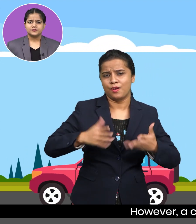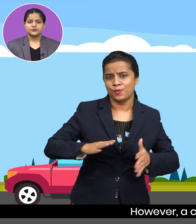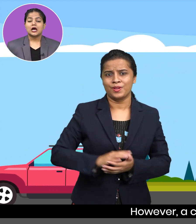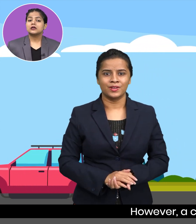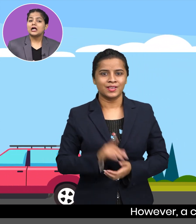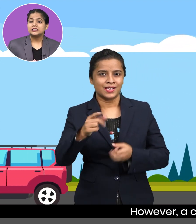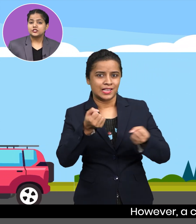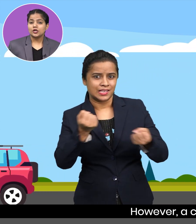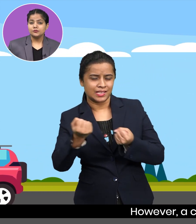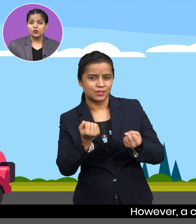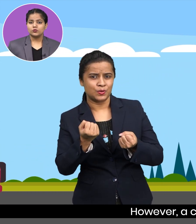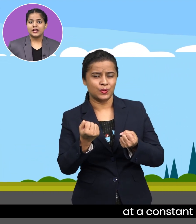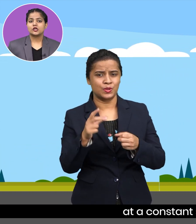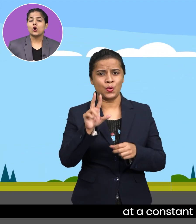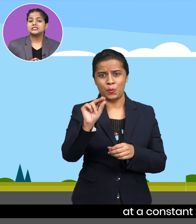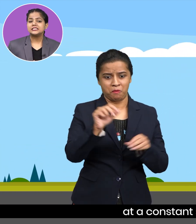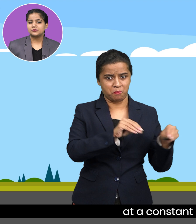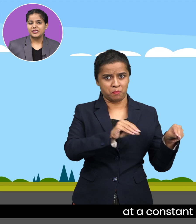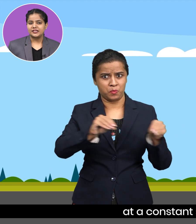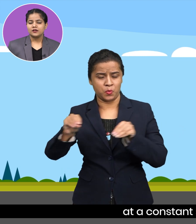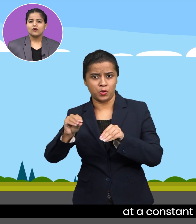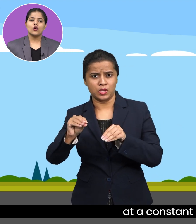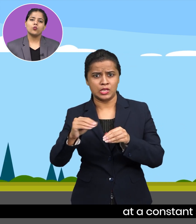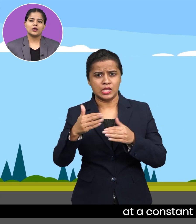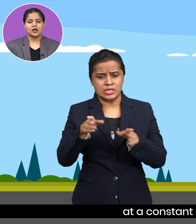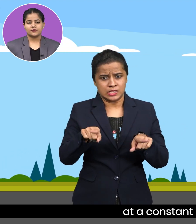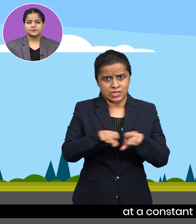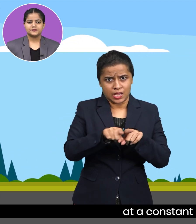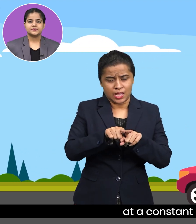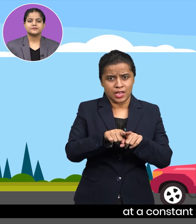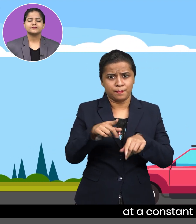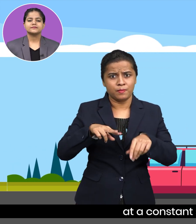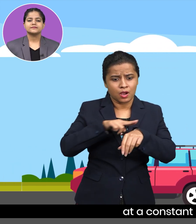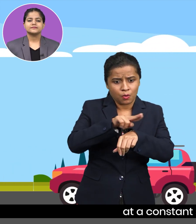However, a car does not move at a constant speed for 1 hour.